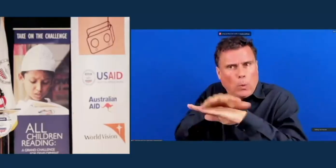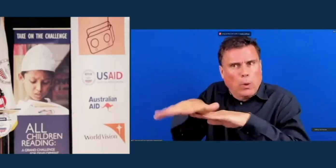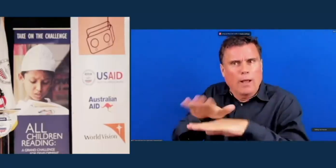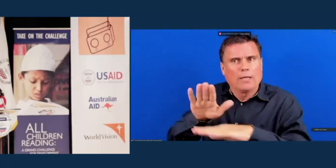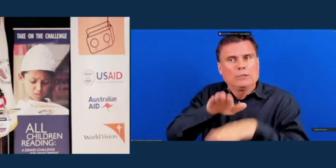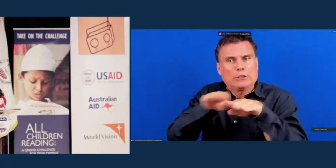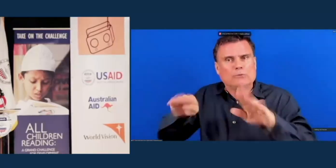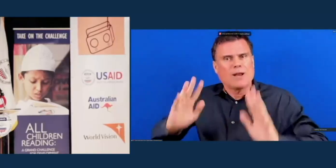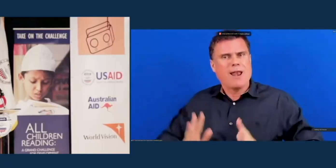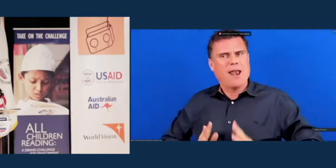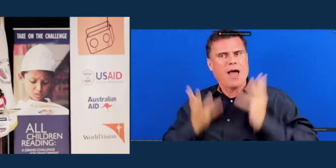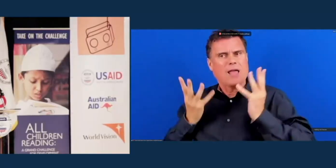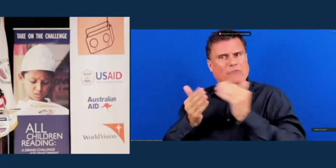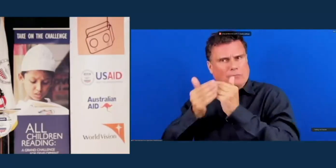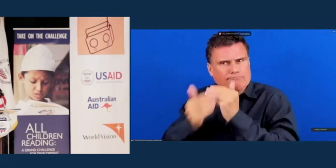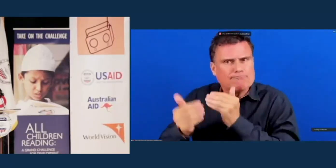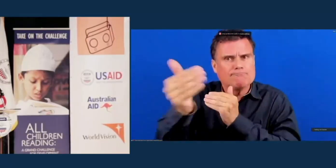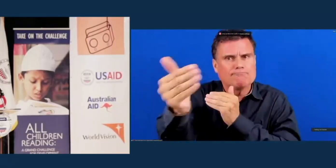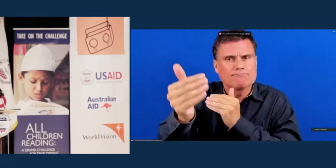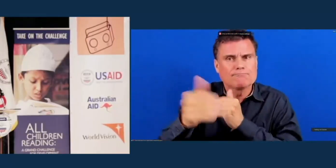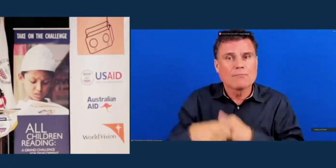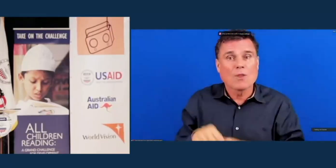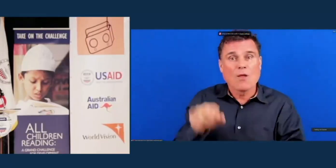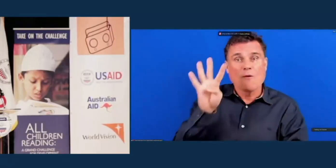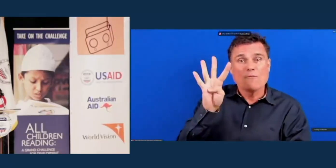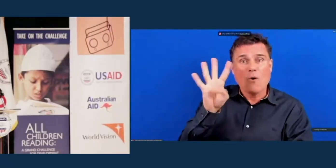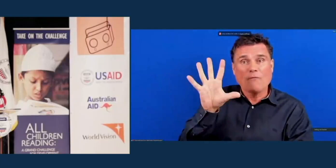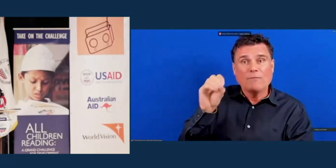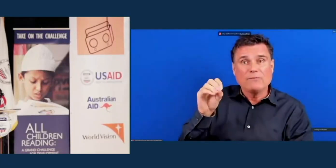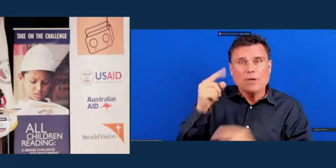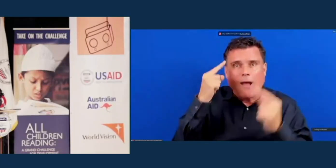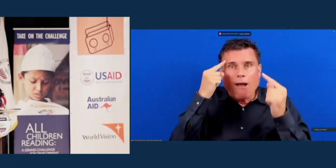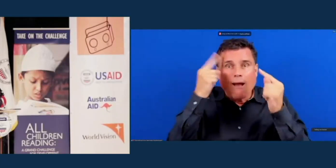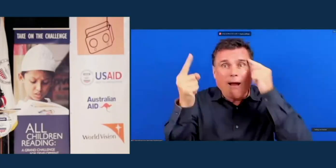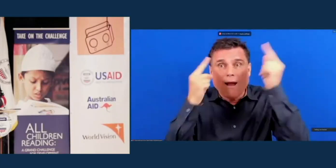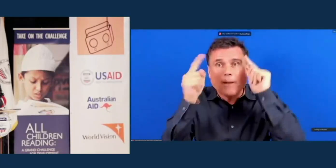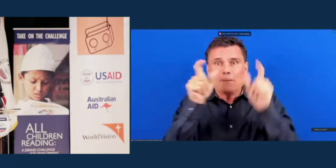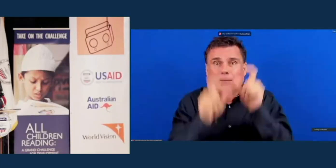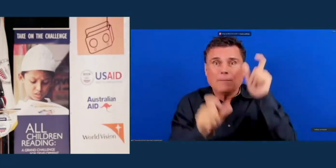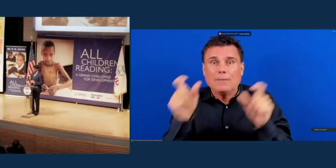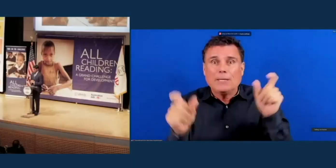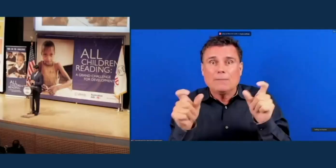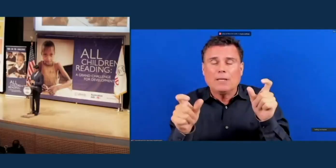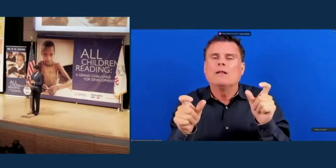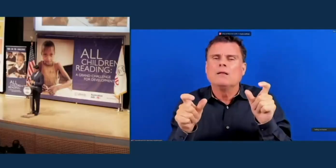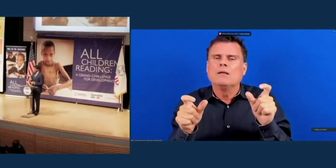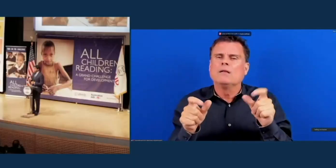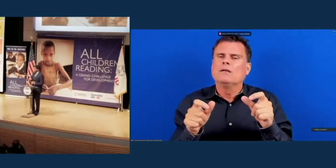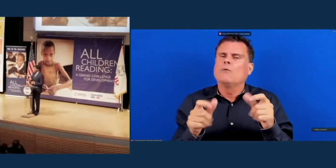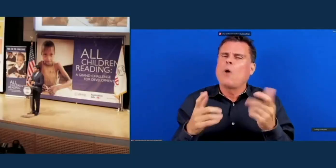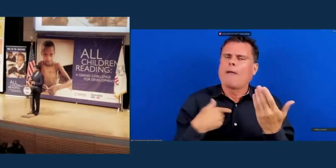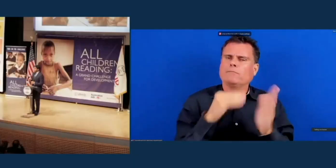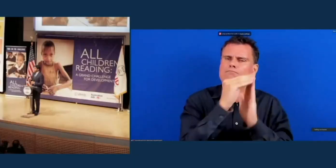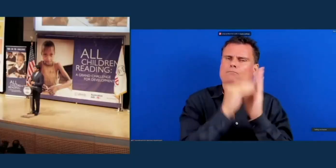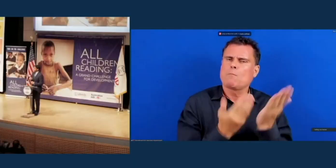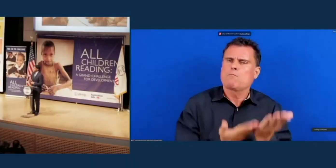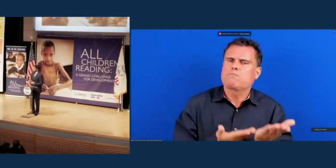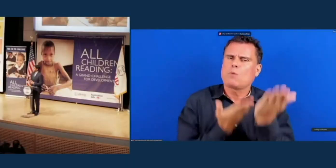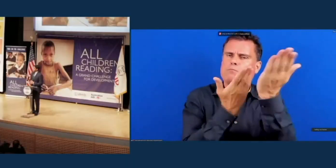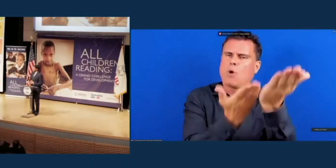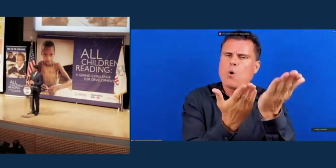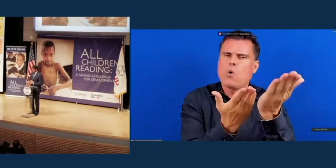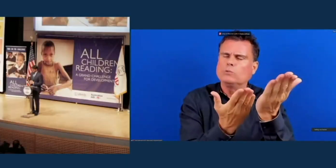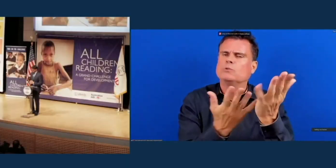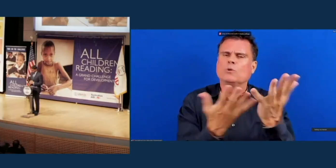innovators from across the world submitted proposals to our Grand Challenge in Education. We ultimately chose